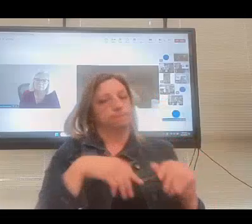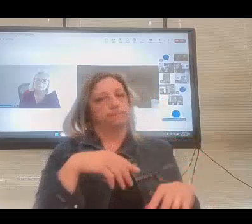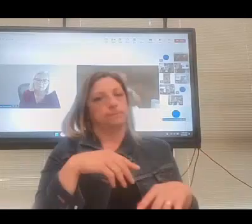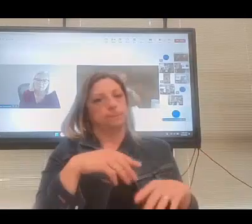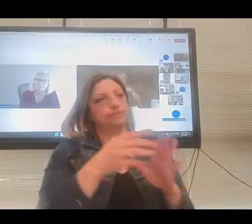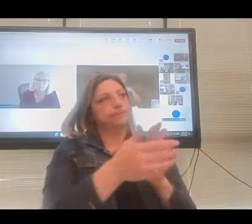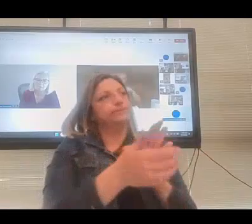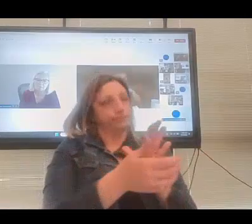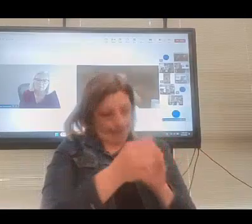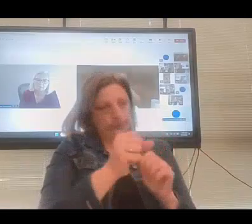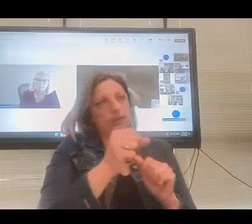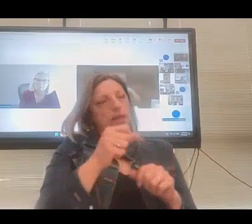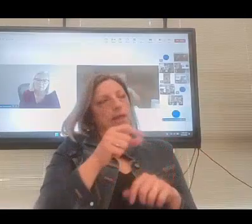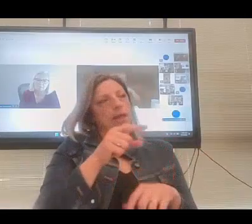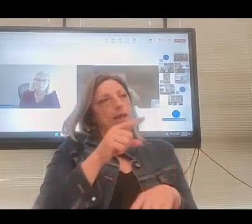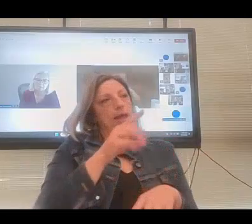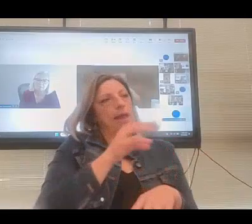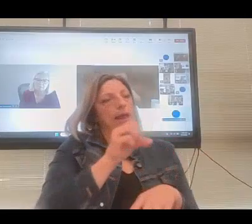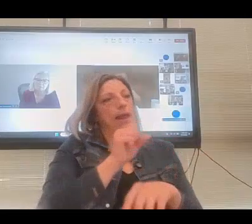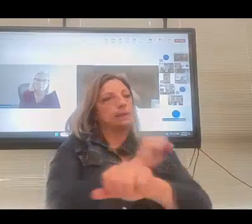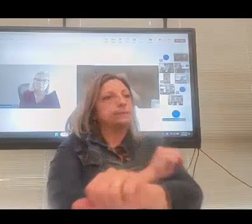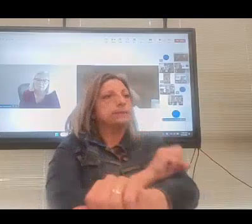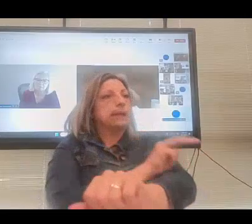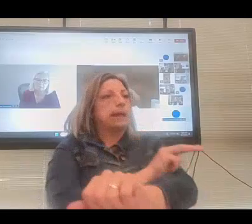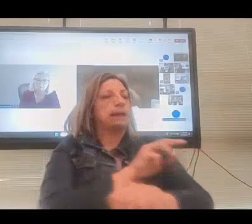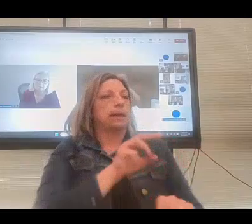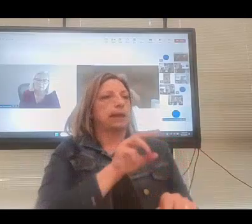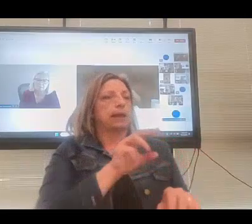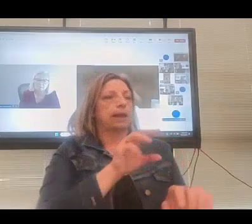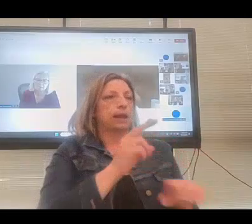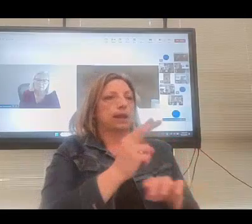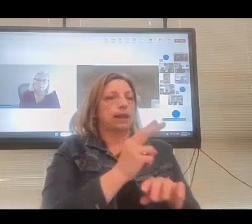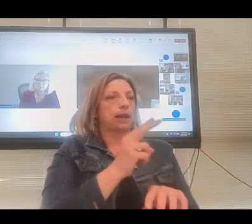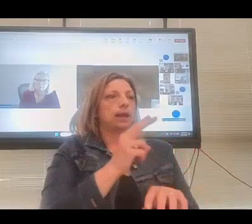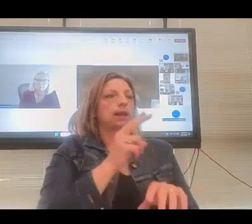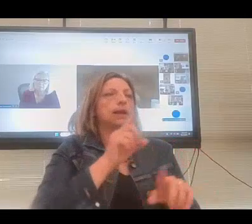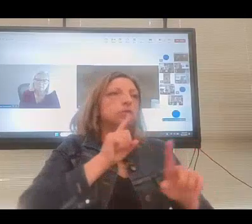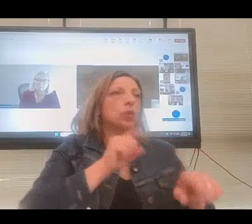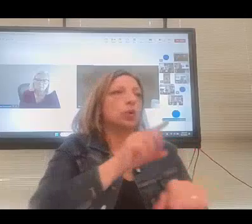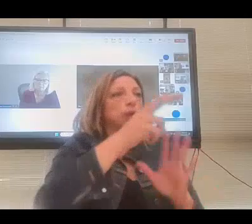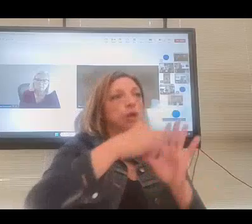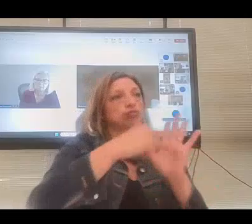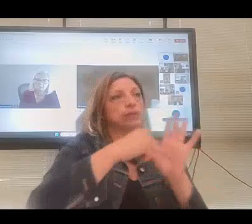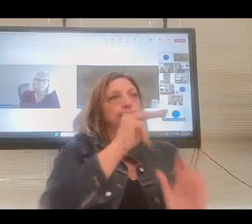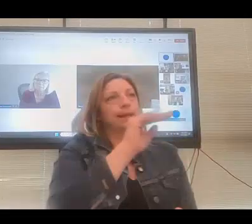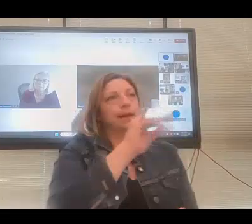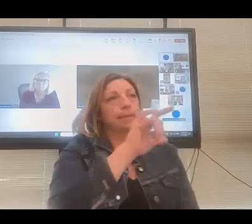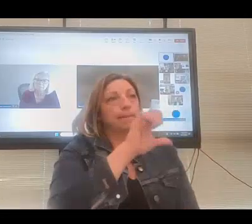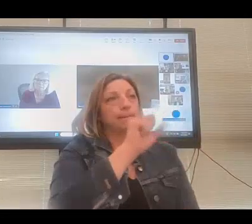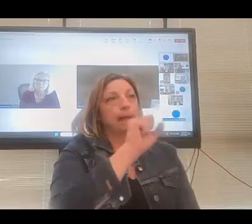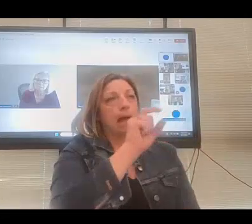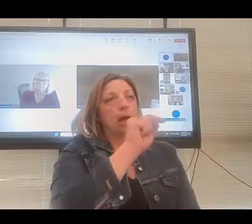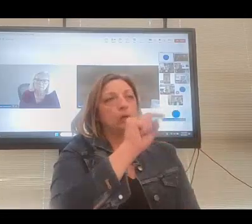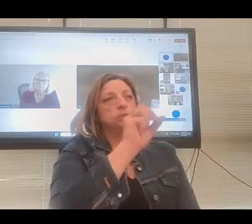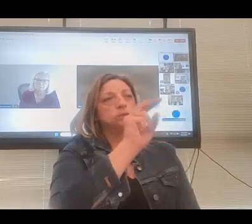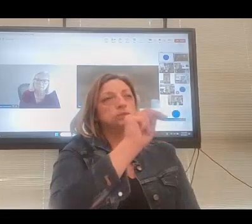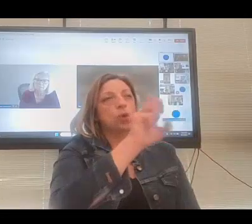amend the reading curriculum as well. And Sandy Manning has